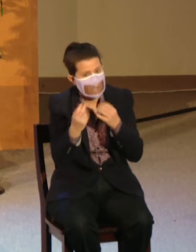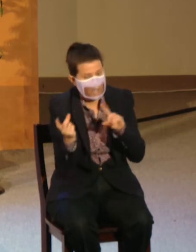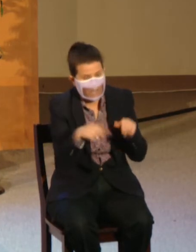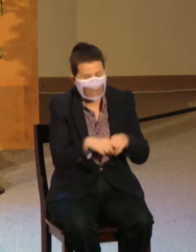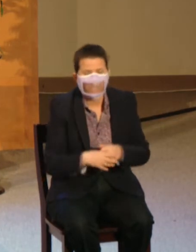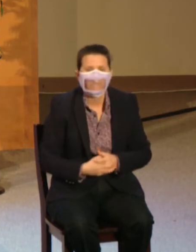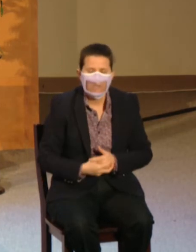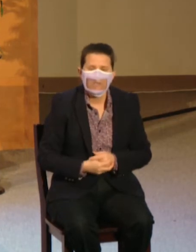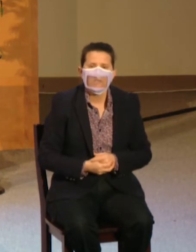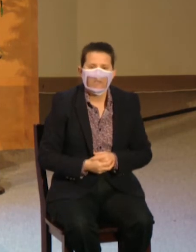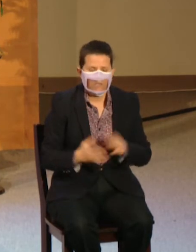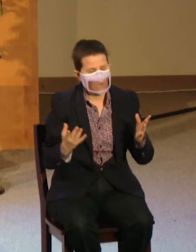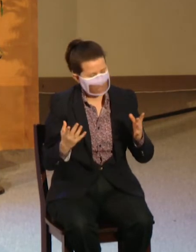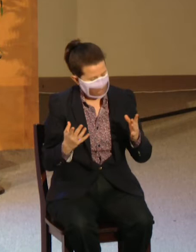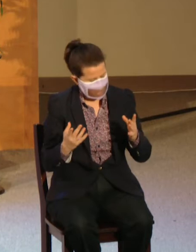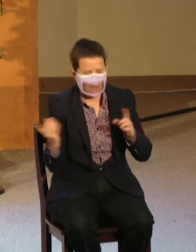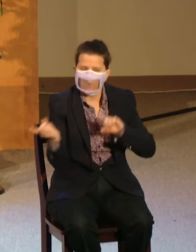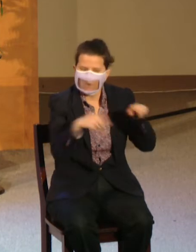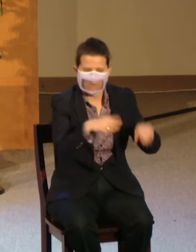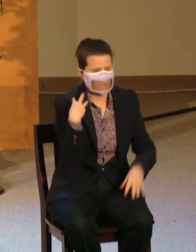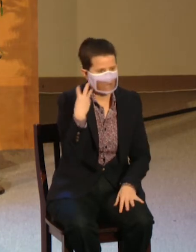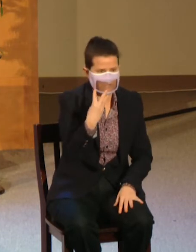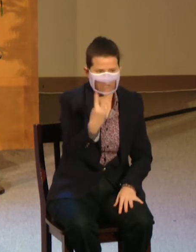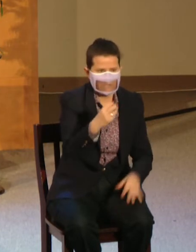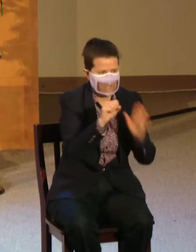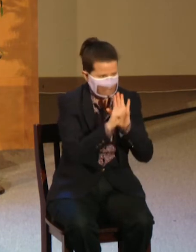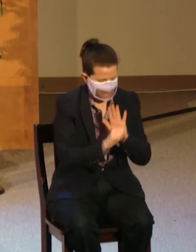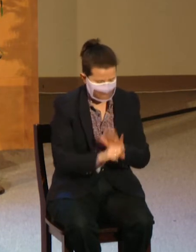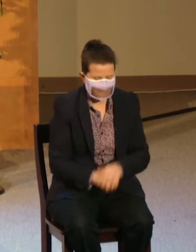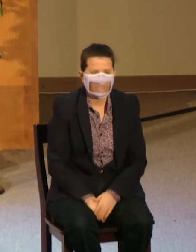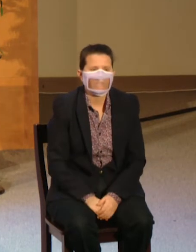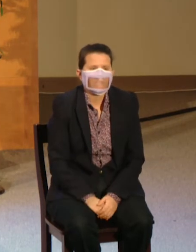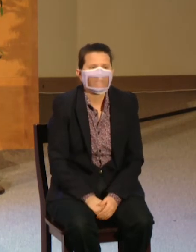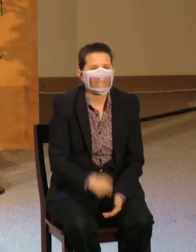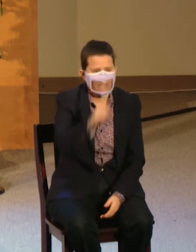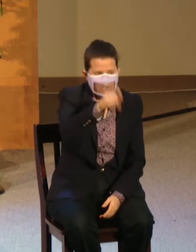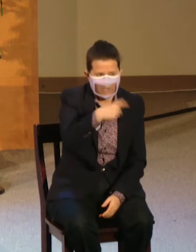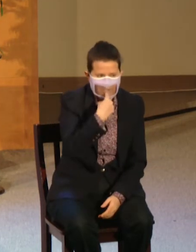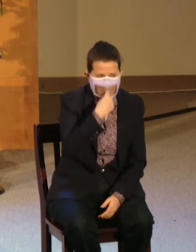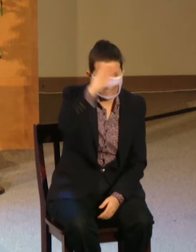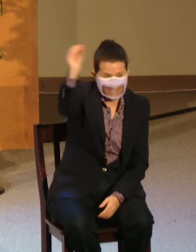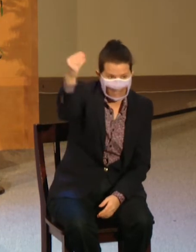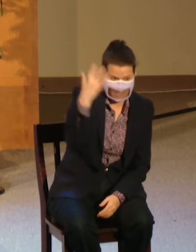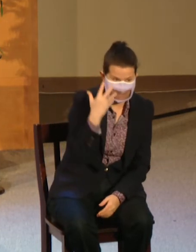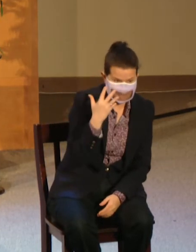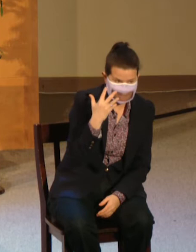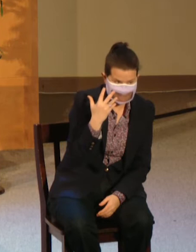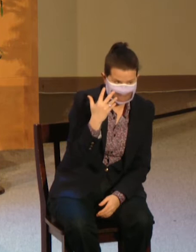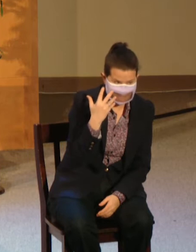that in Bainbridge Island, which is right off of Seattle. I should have also said sun,